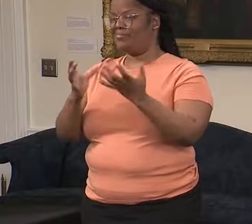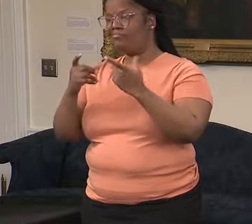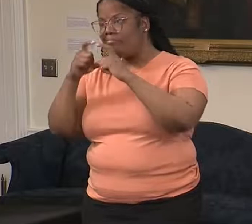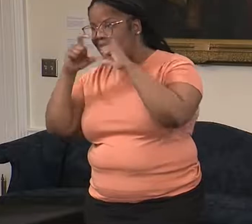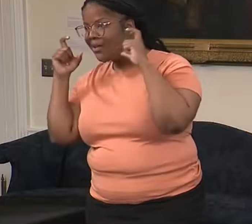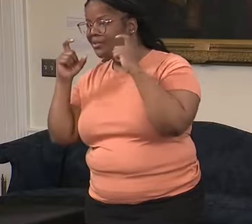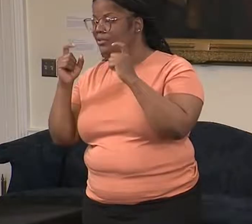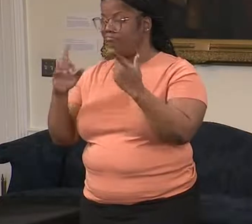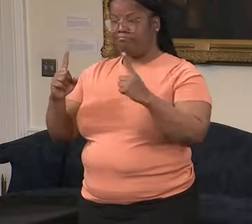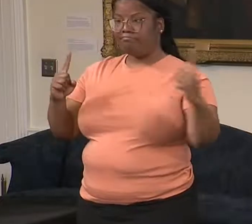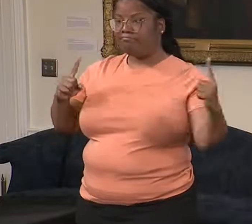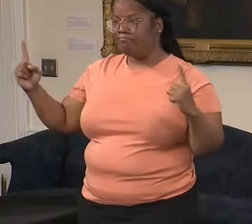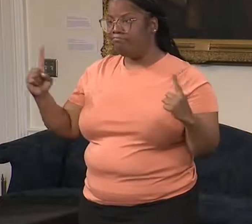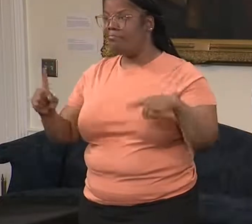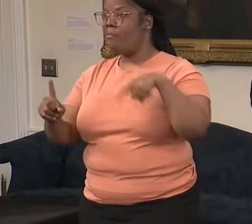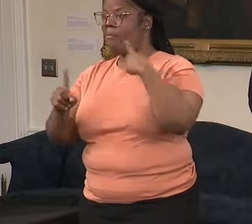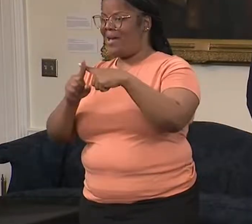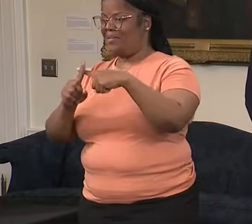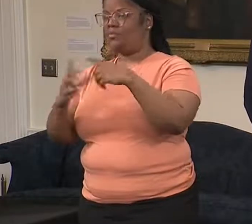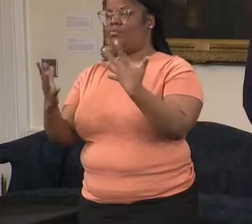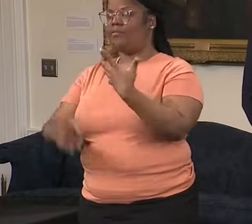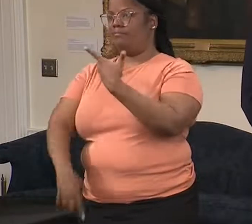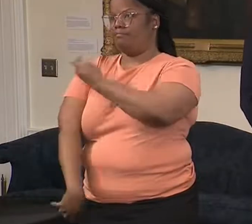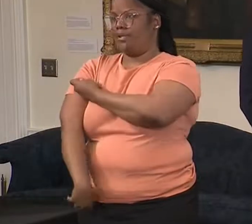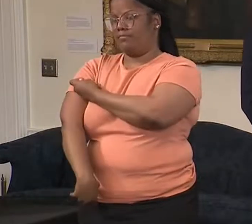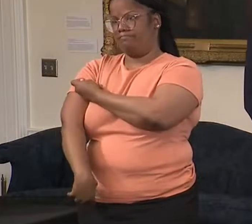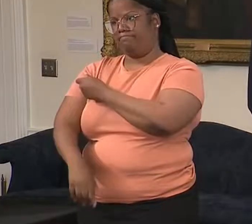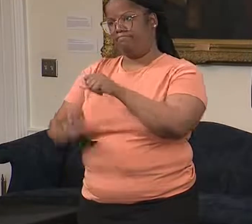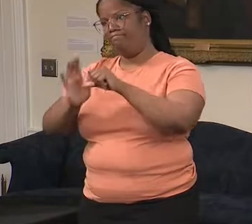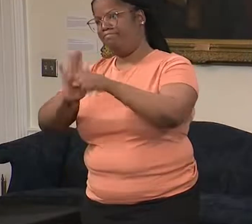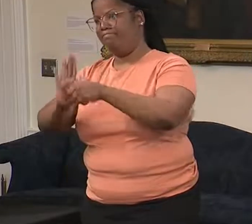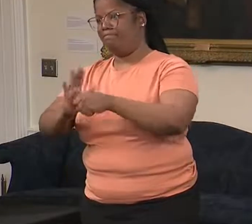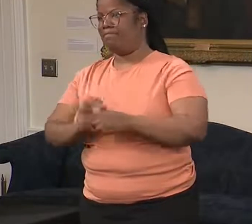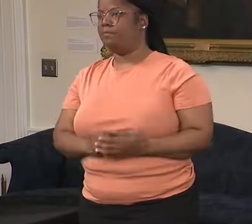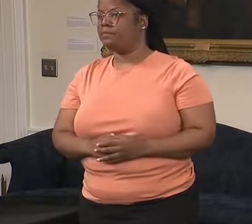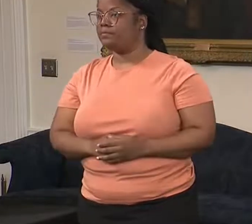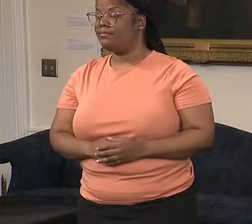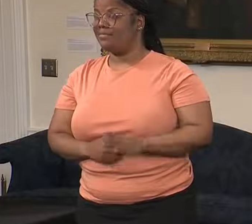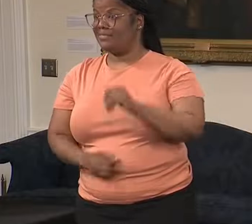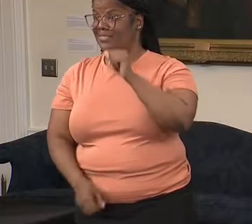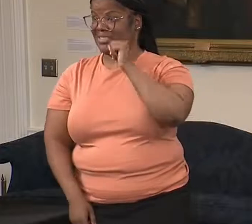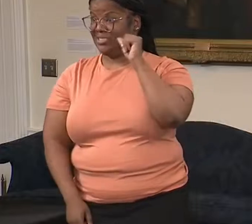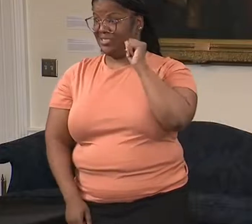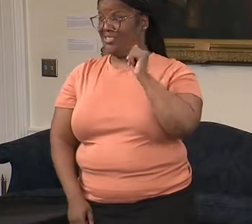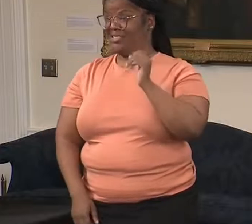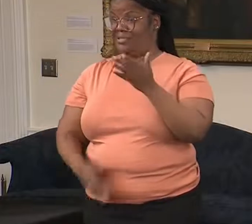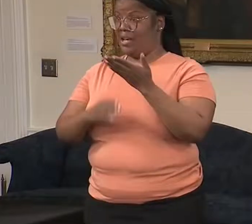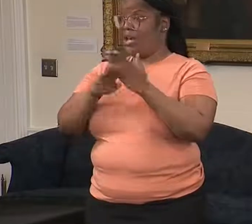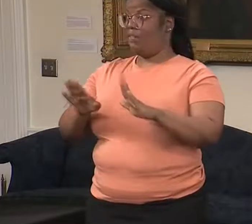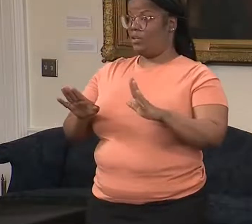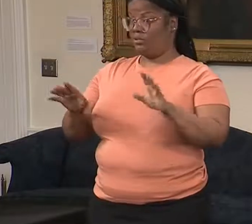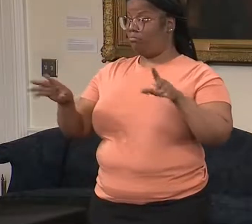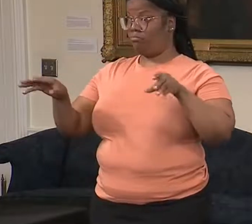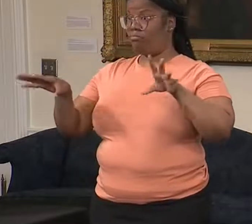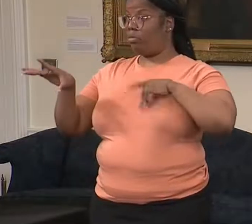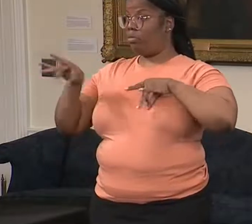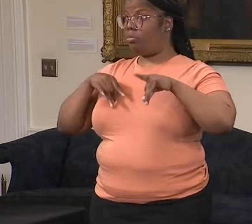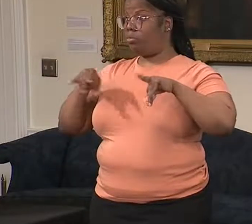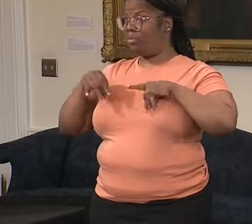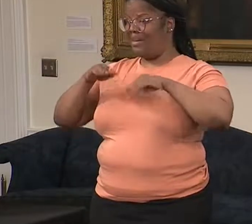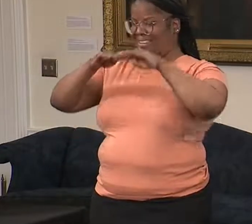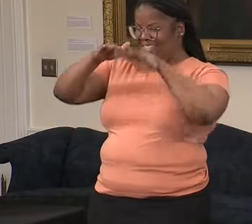Our positivity rate, daily positivity yesterday dropped back below 5, so that's good. But that was only for one day. The 7-day average is still